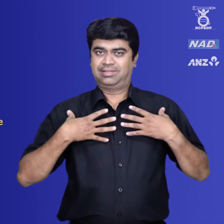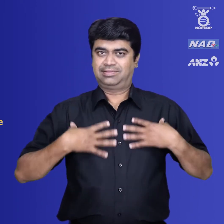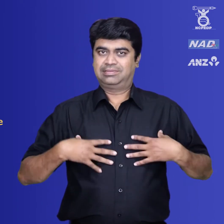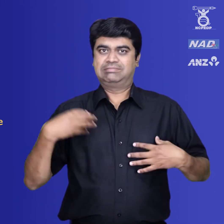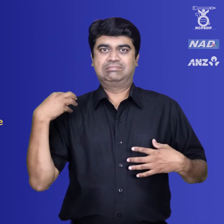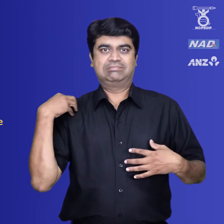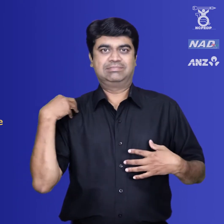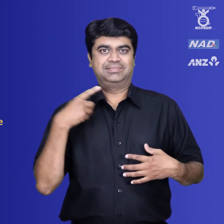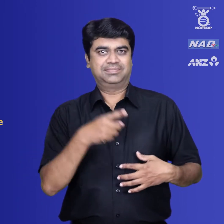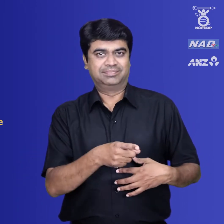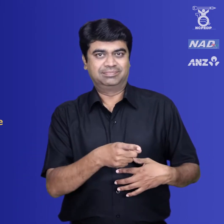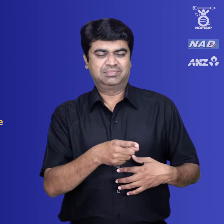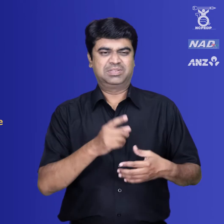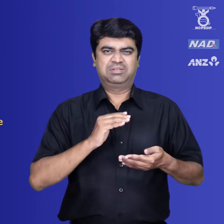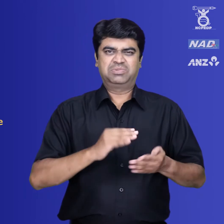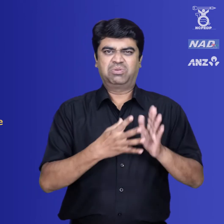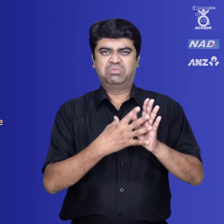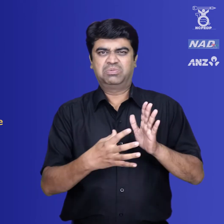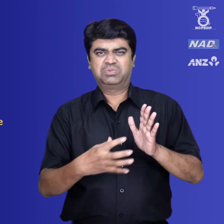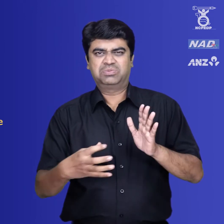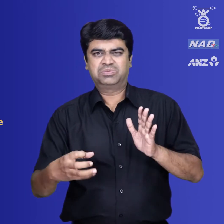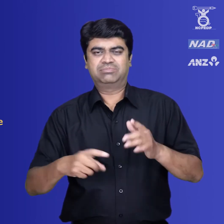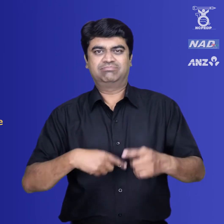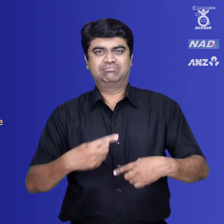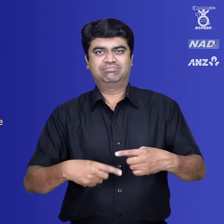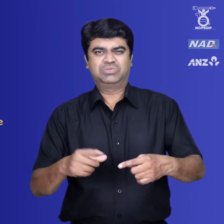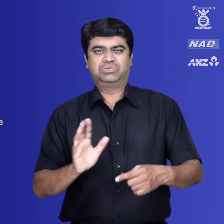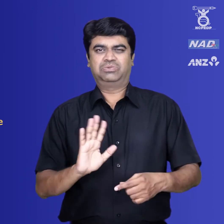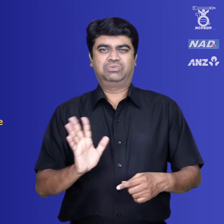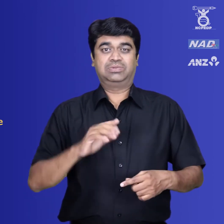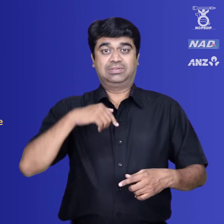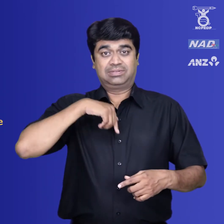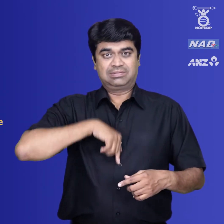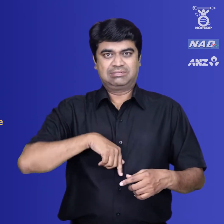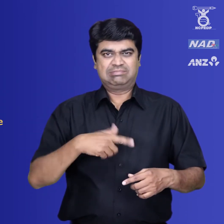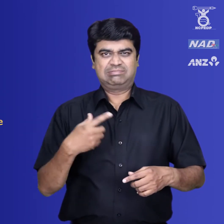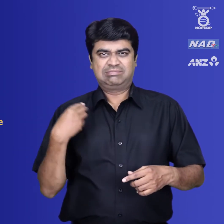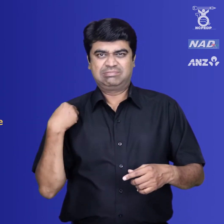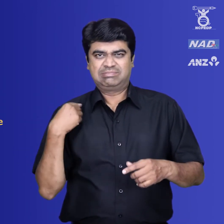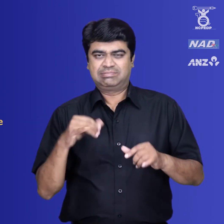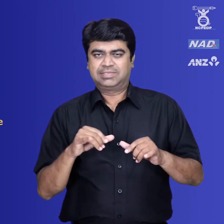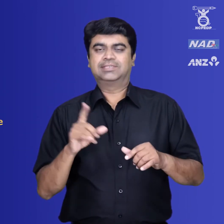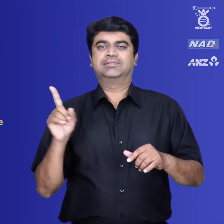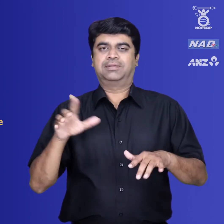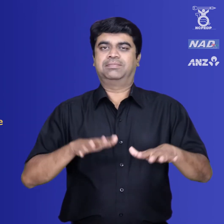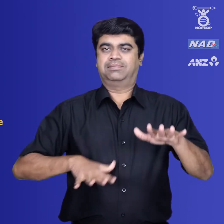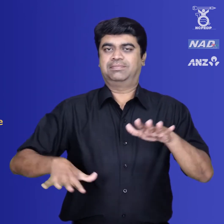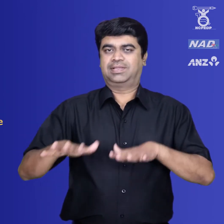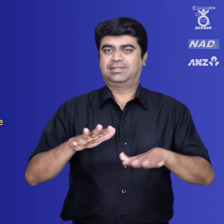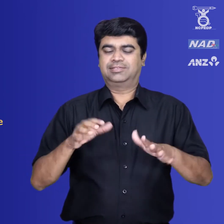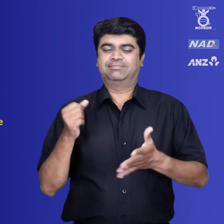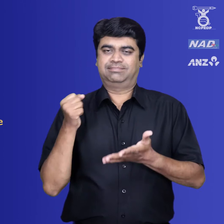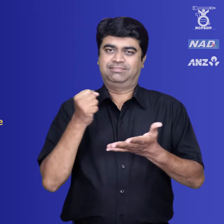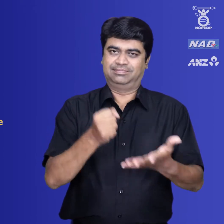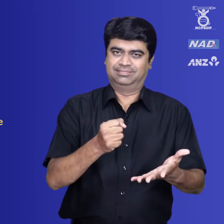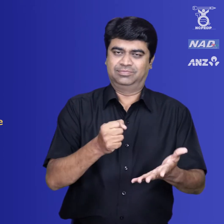programs to promote health care and prevent the occurrence of disabilities, and for the said